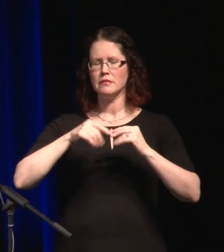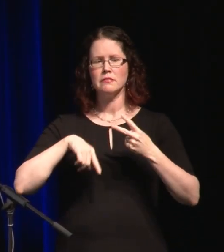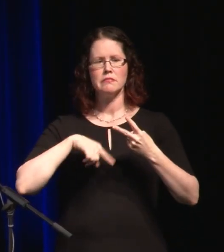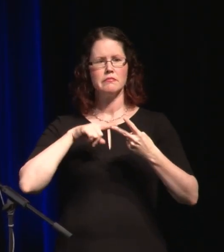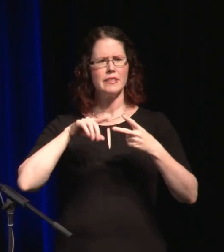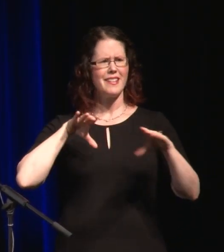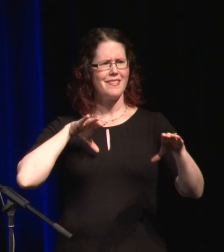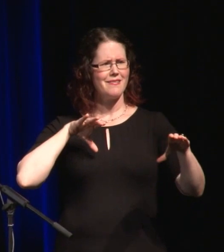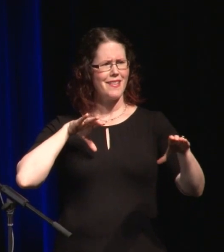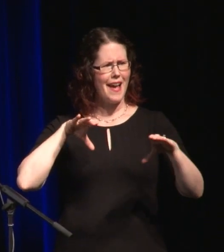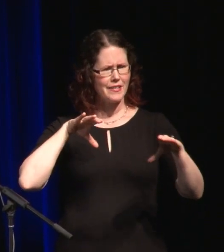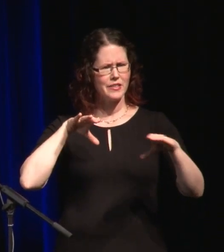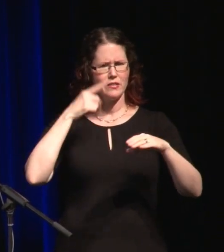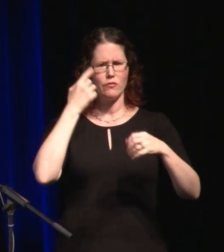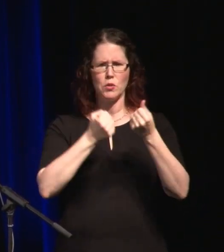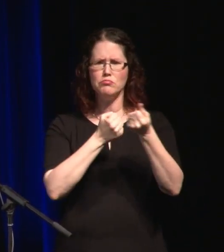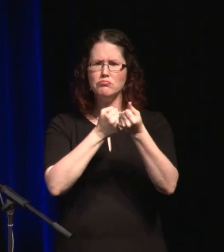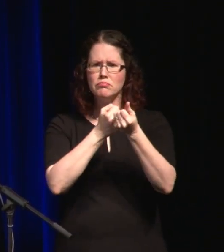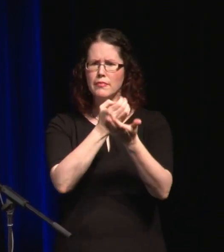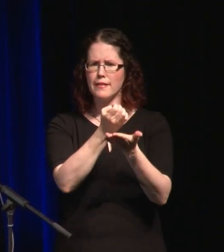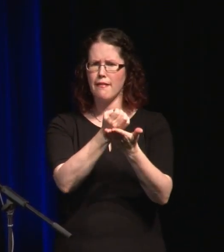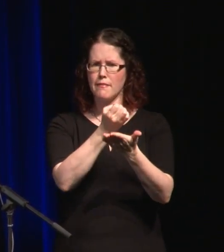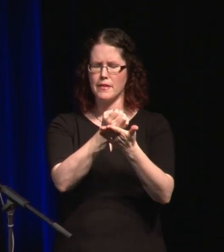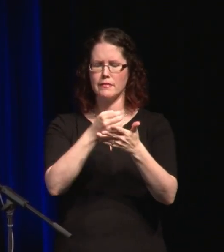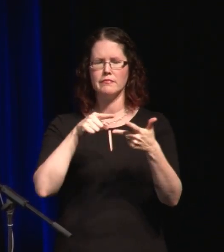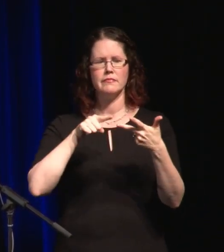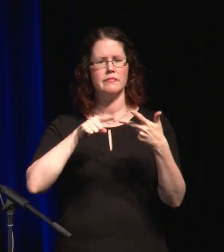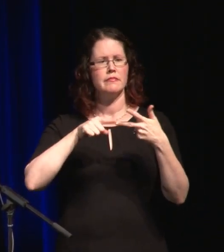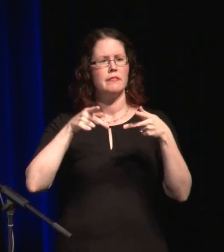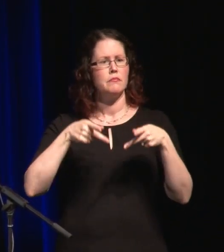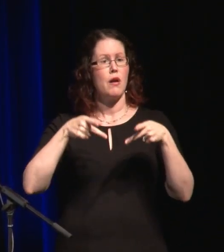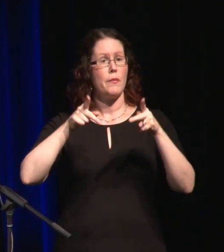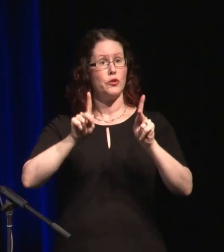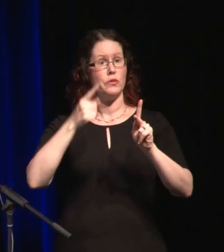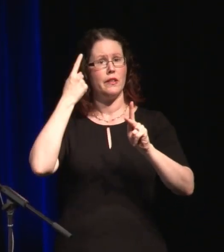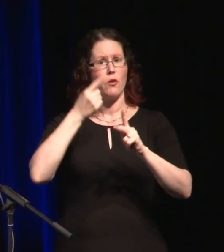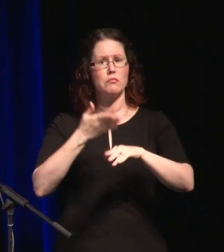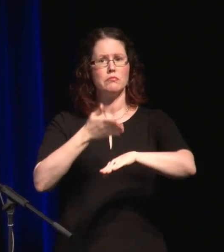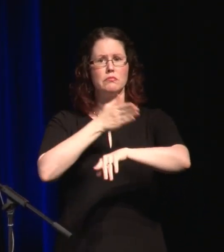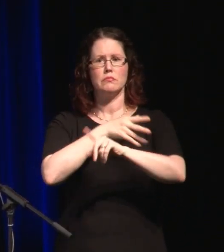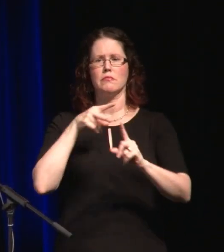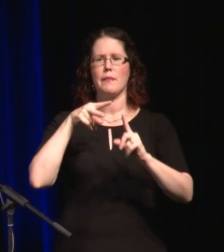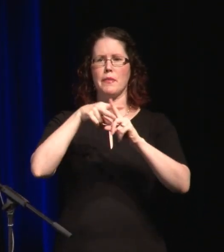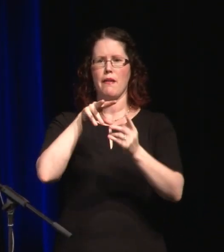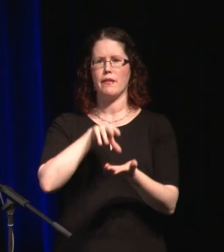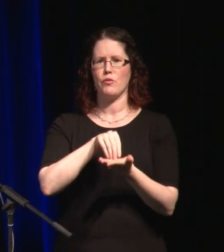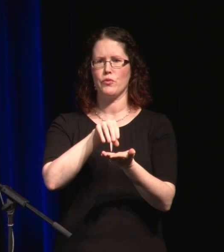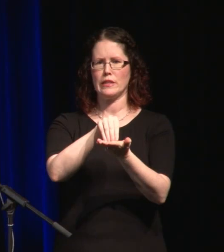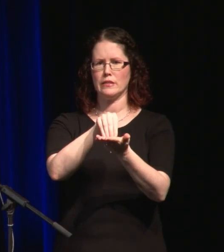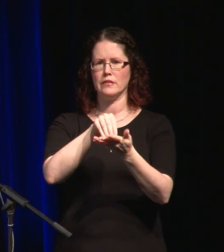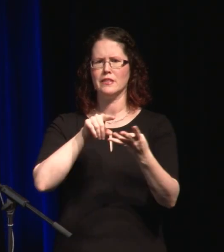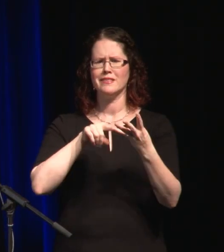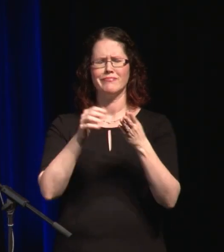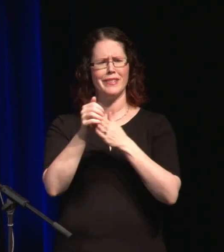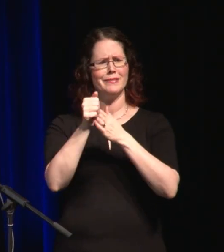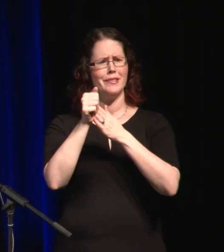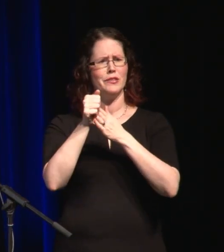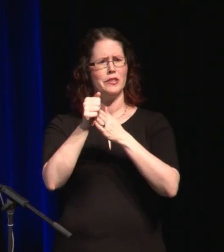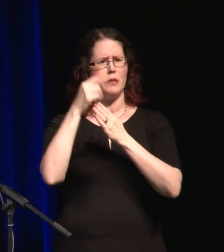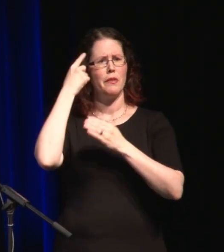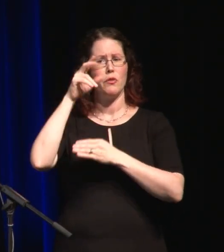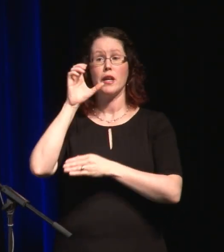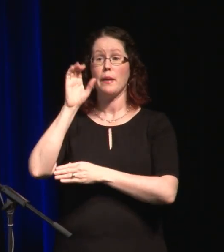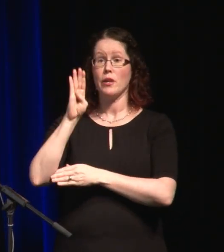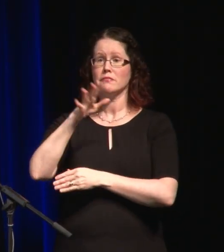action in strengthening the economy, providing opportunity for applied learning, and his impeccable leadership in Nova Scotia, Cape